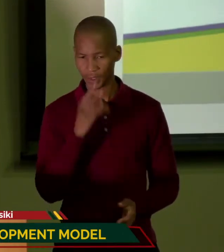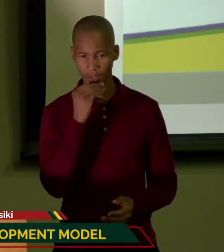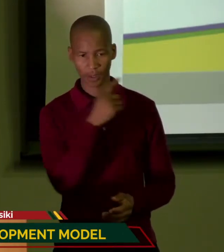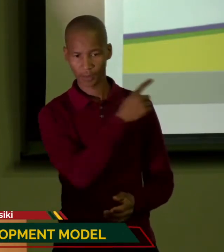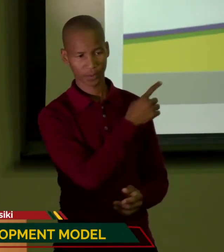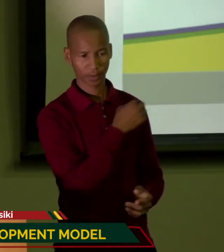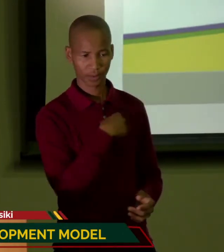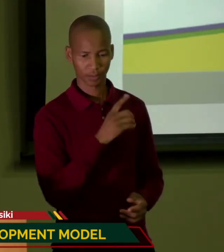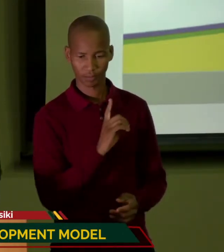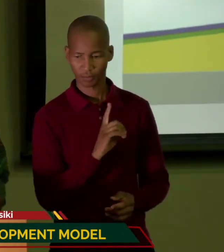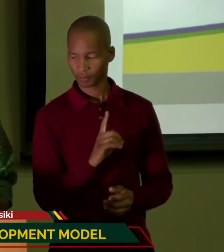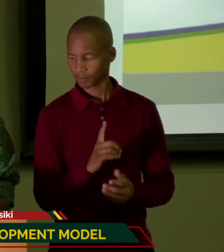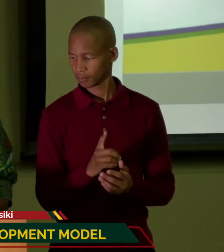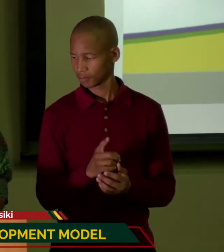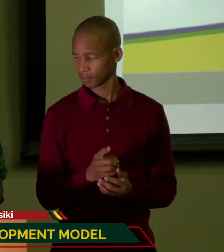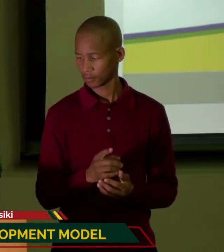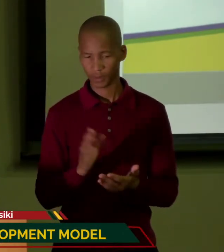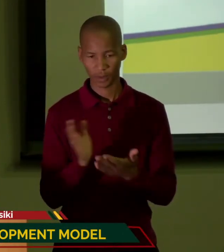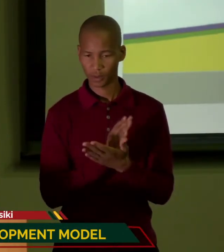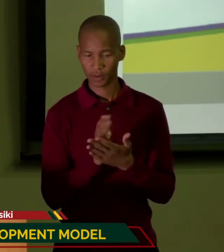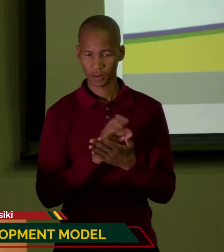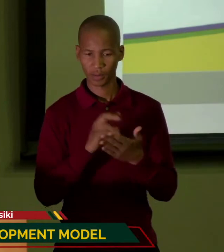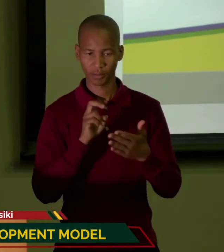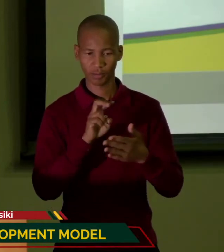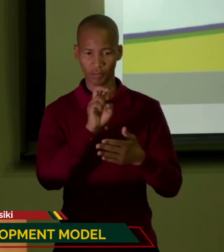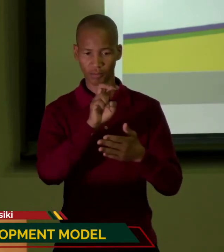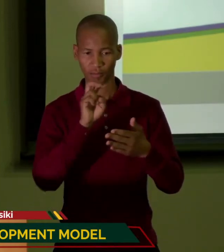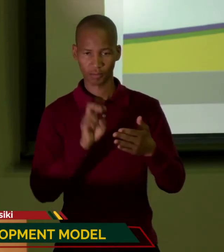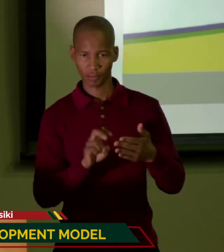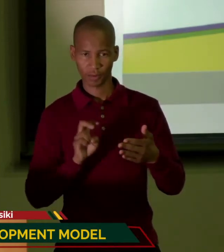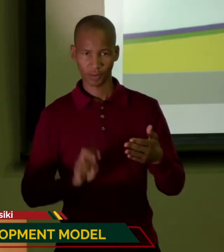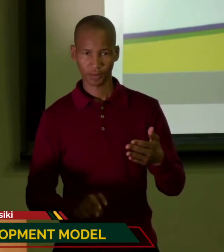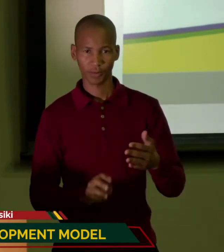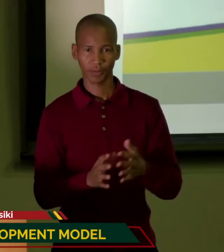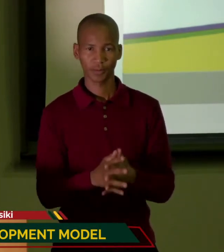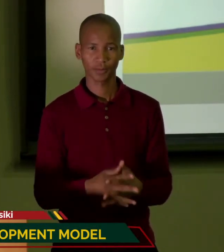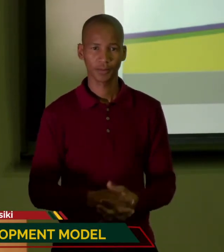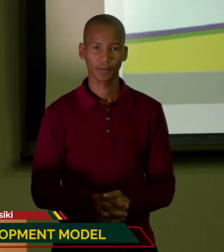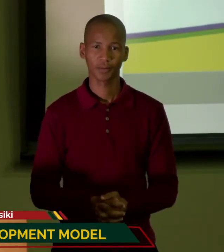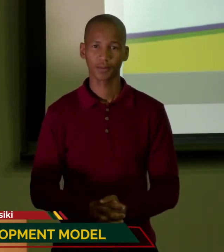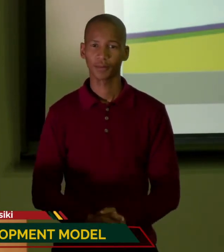sazizawumane ndisuse ezinyenza zitsiba ndizuthetha nayo yonke le nto